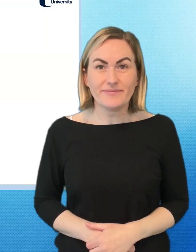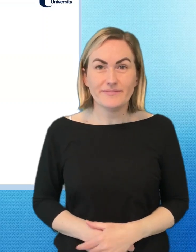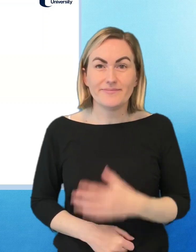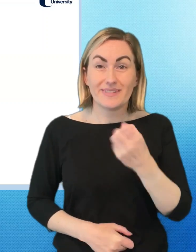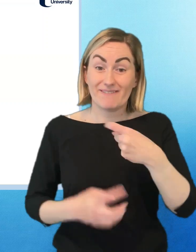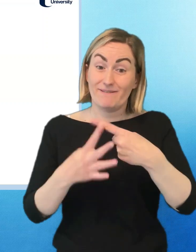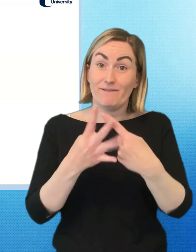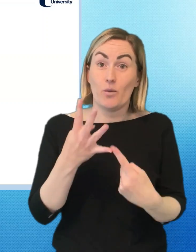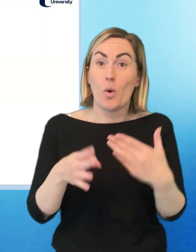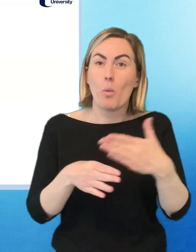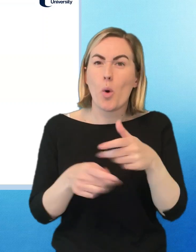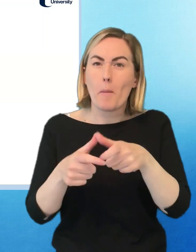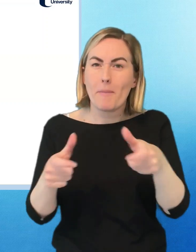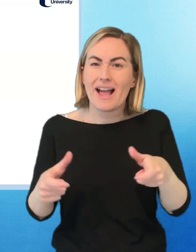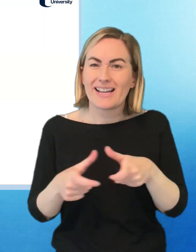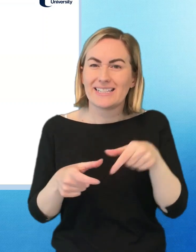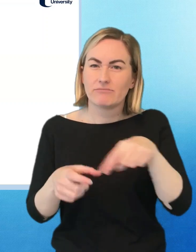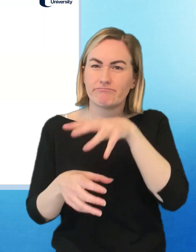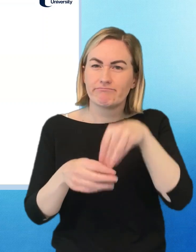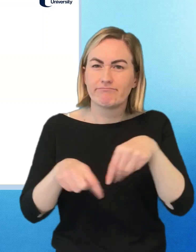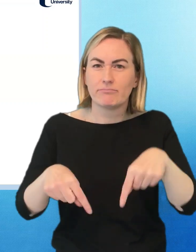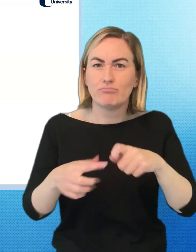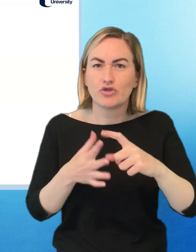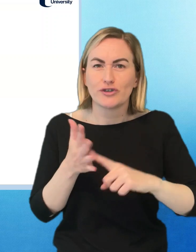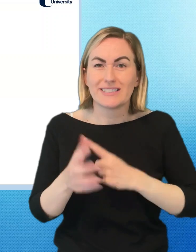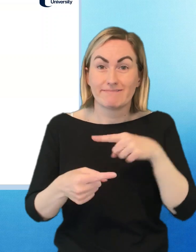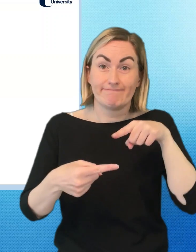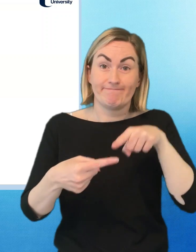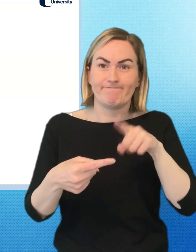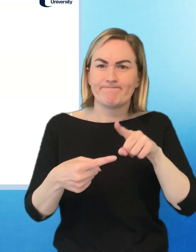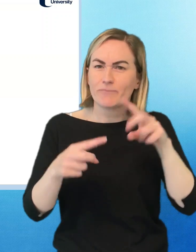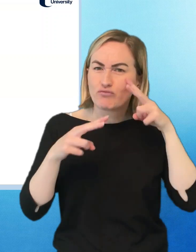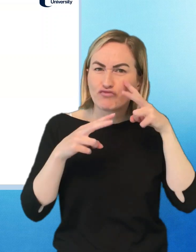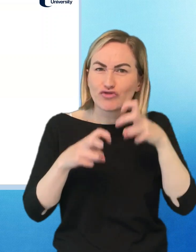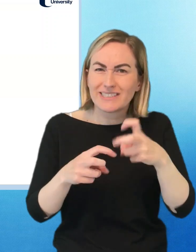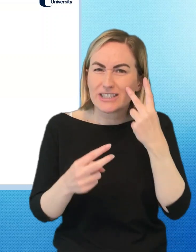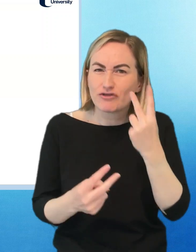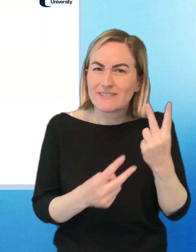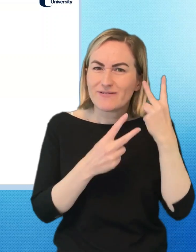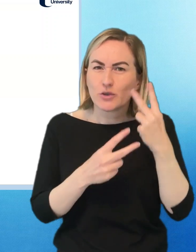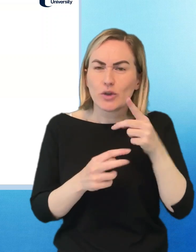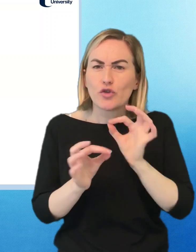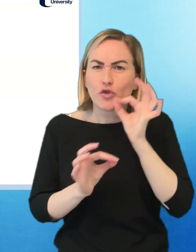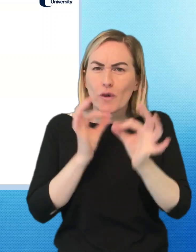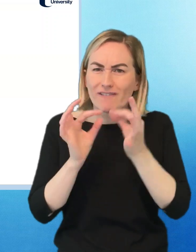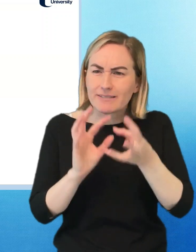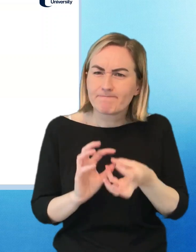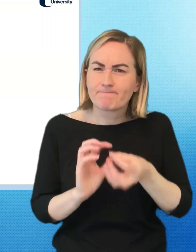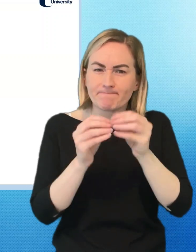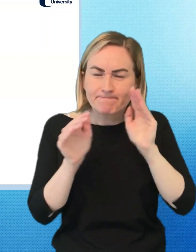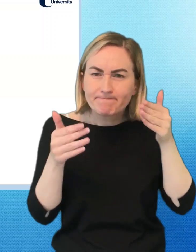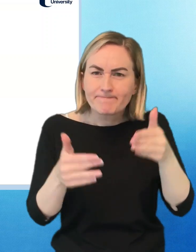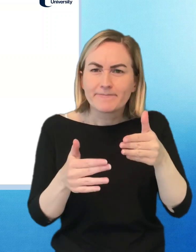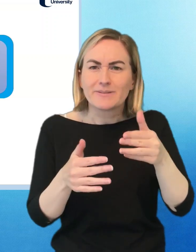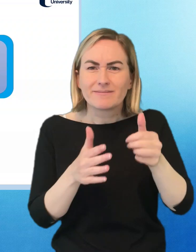There are 4 work packages involved in the project. The first work package included a literature review and the design of a